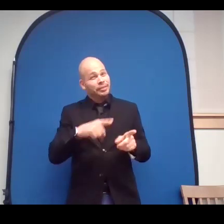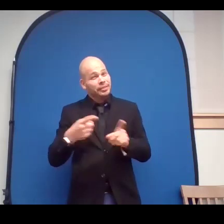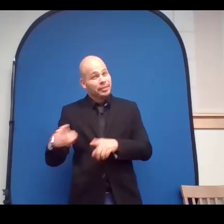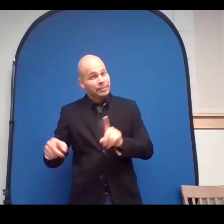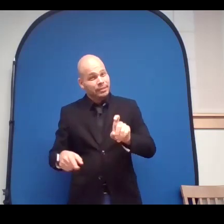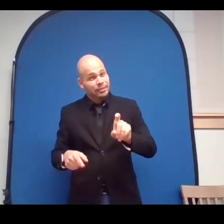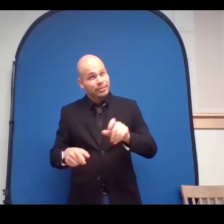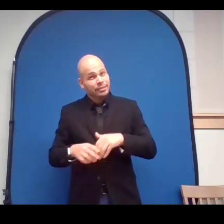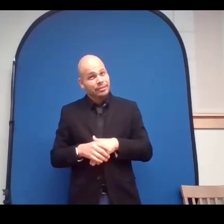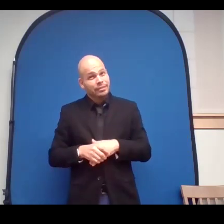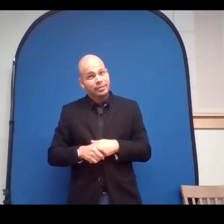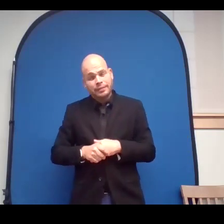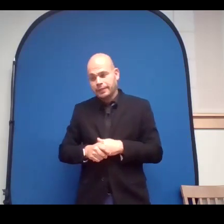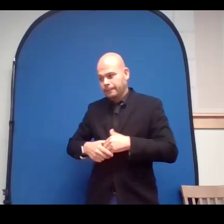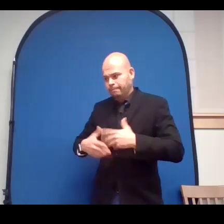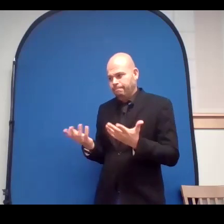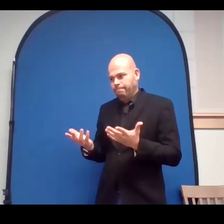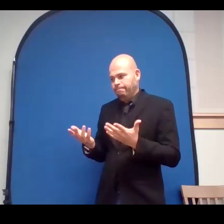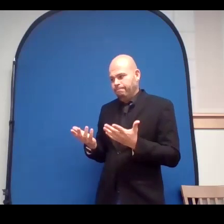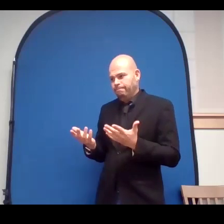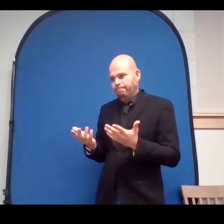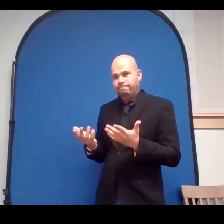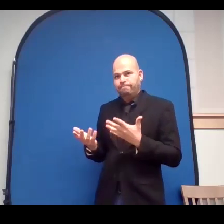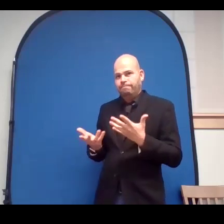think there was a face-to-face.